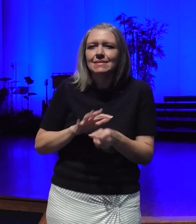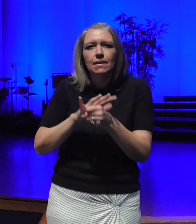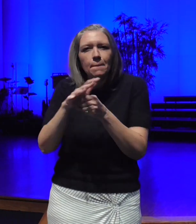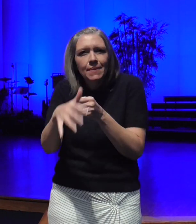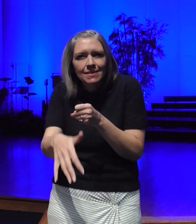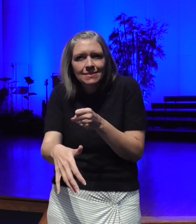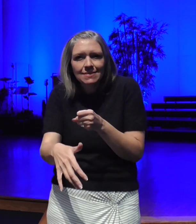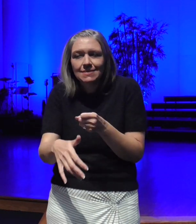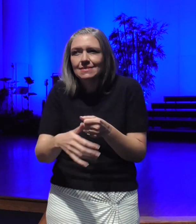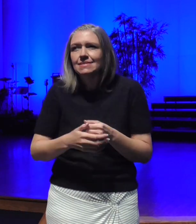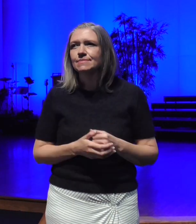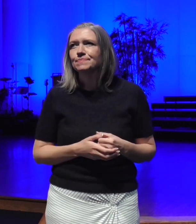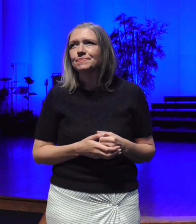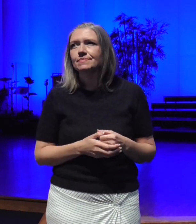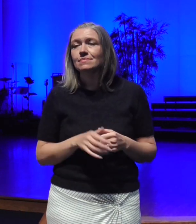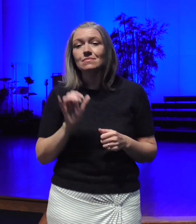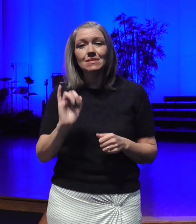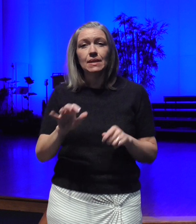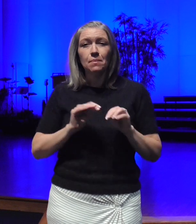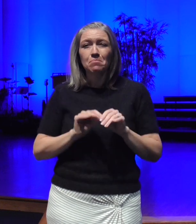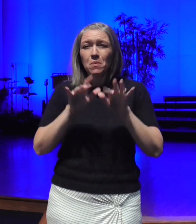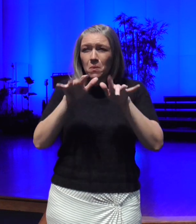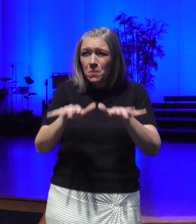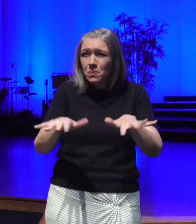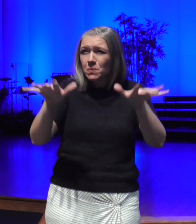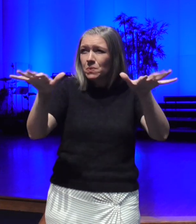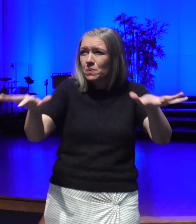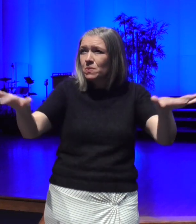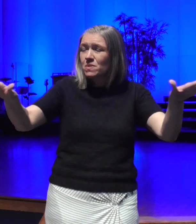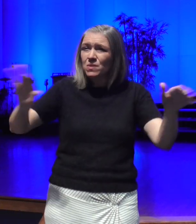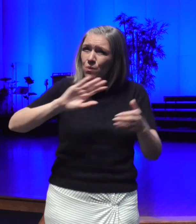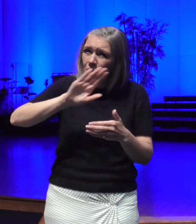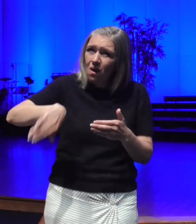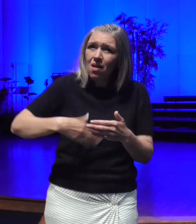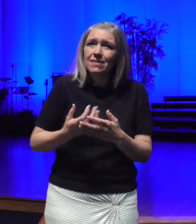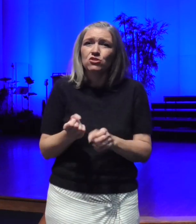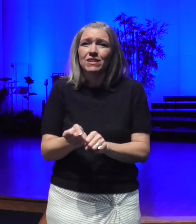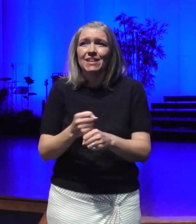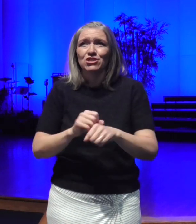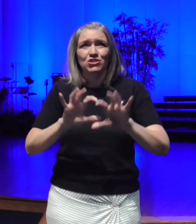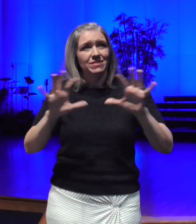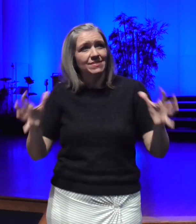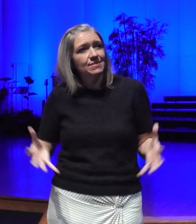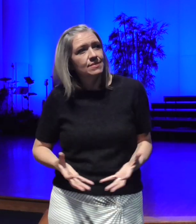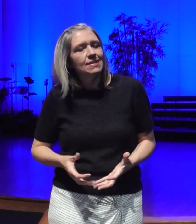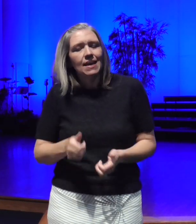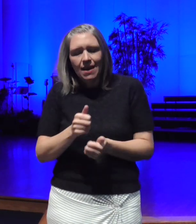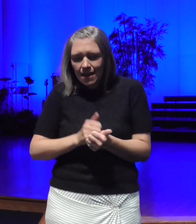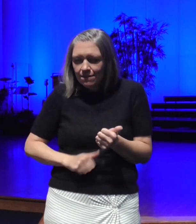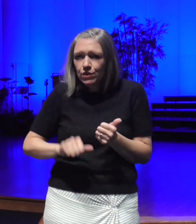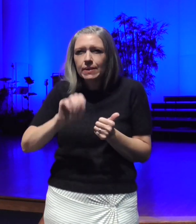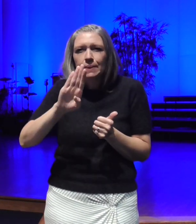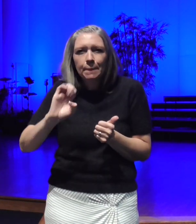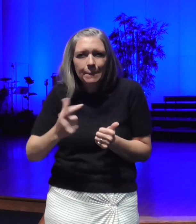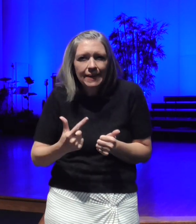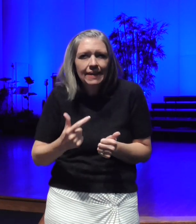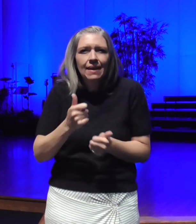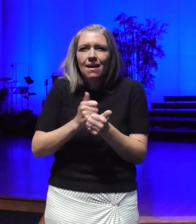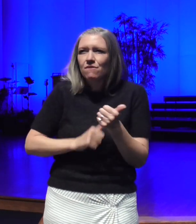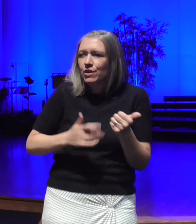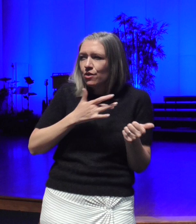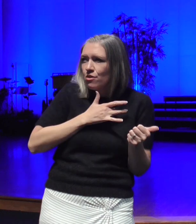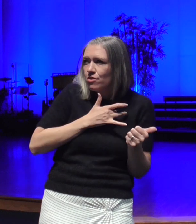it is, that it pours itself through creation, pouring itself through every being, through every heart, through